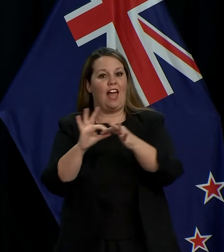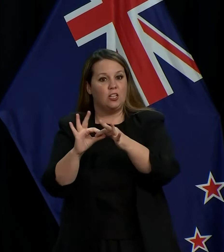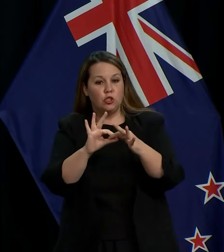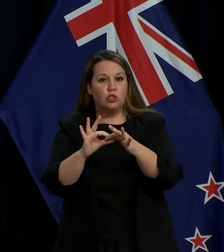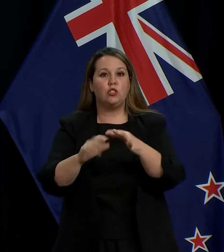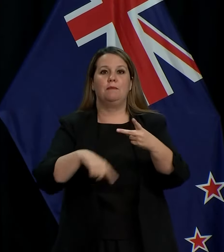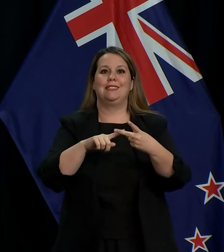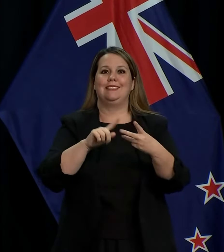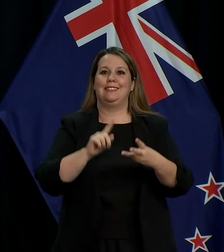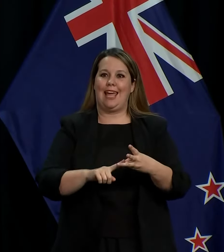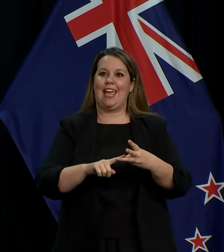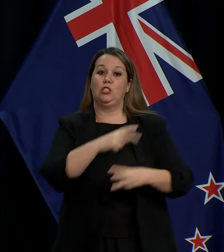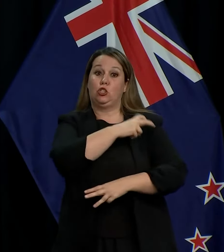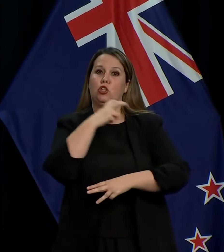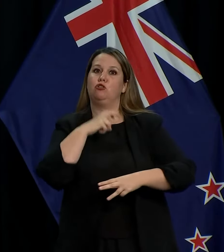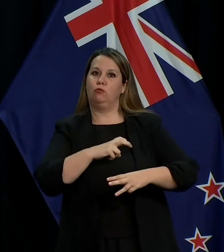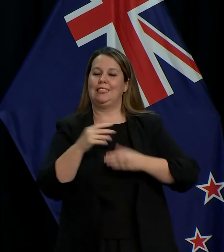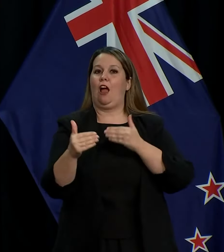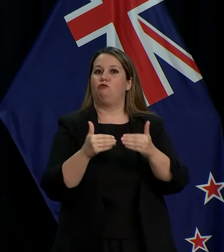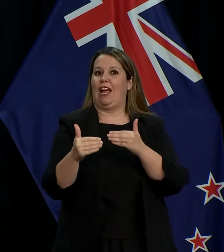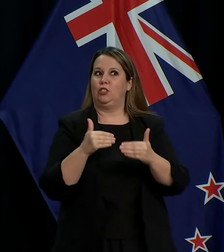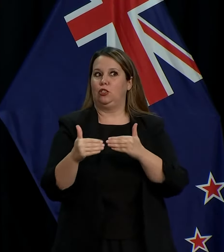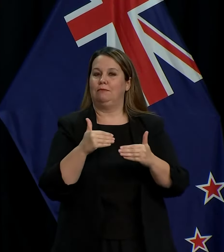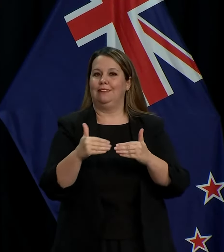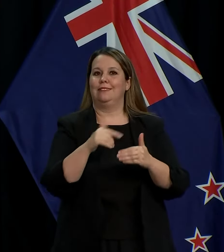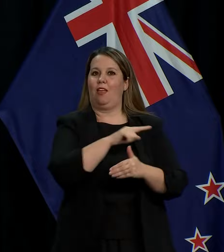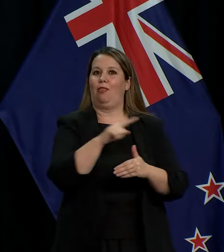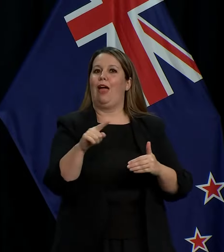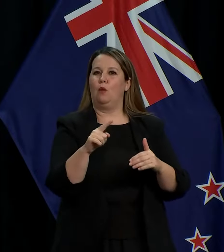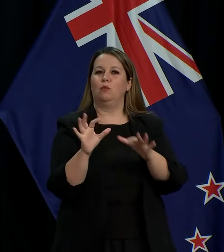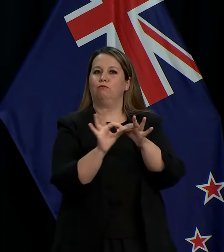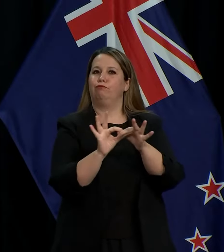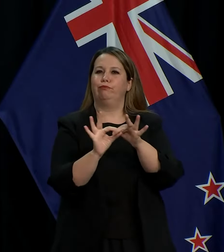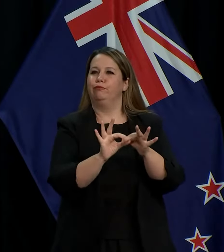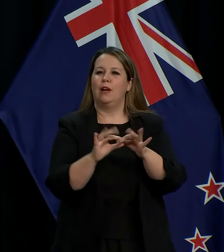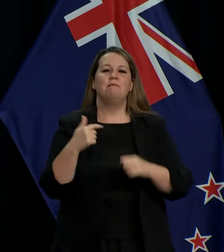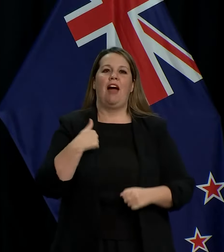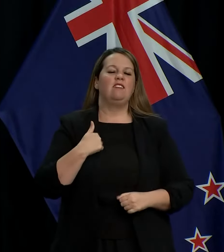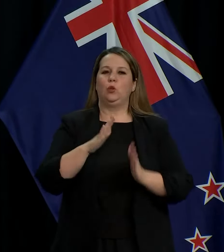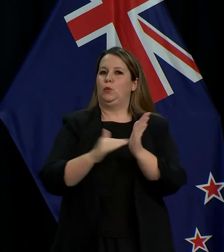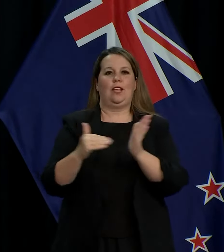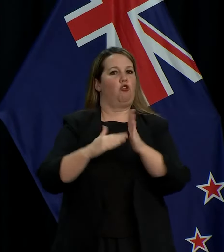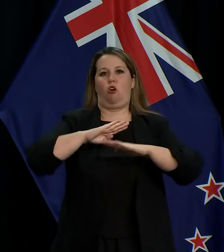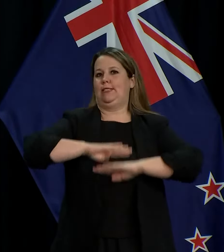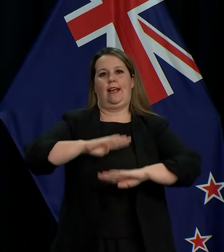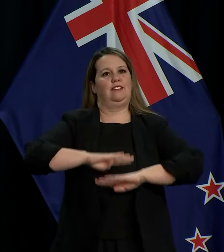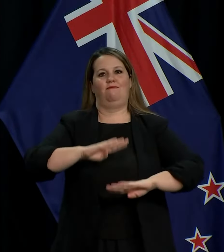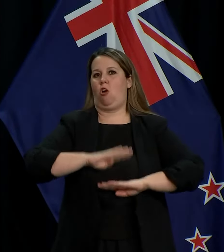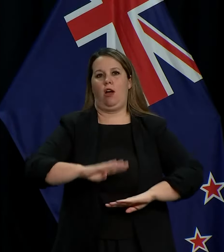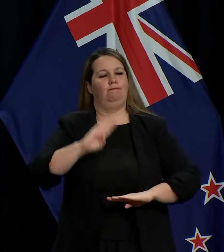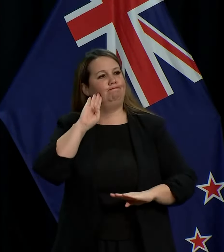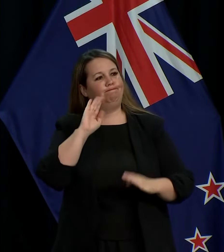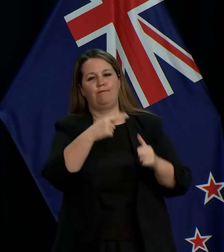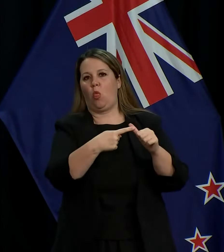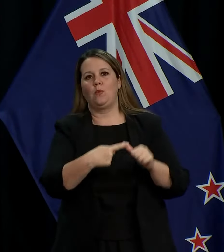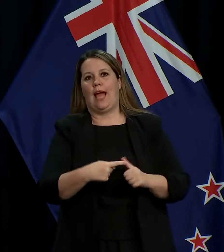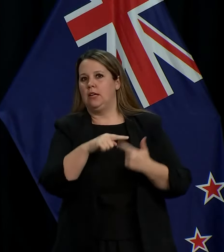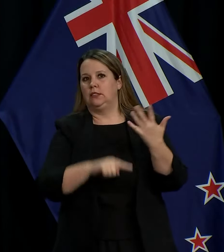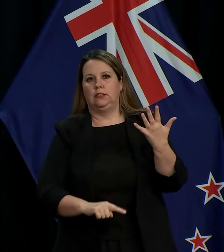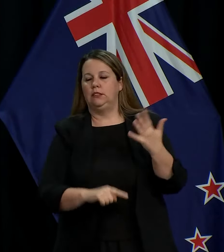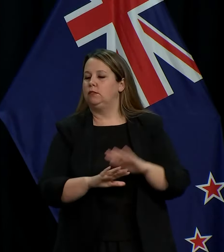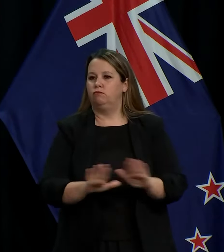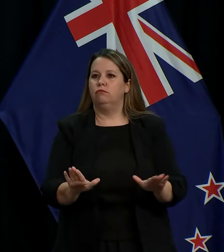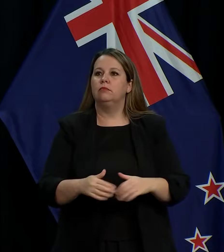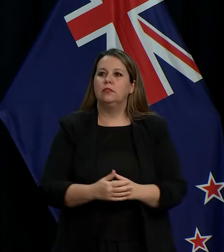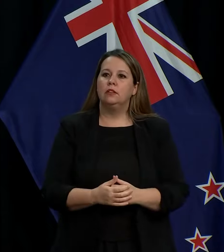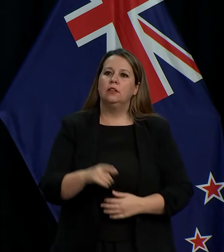that they will be entering into. But obviously, we're not satisfied by that. Have any representations been made to China? Yes, as I just said,